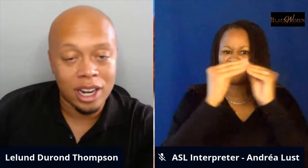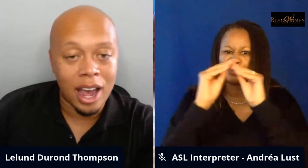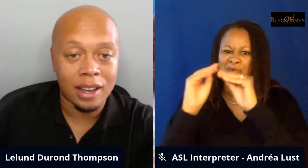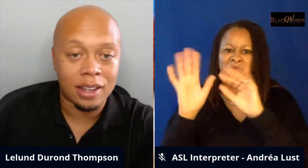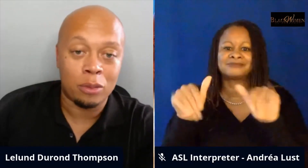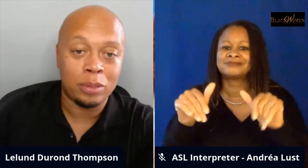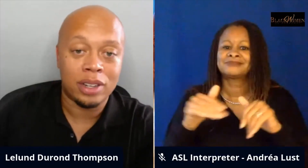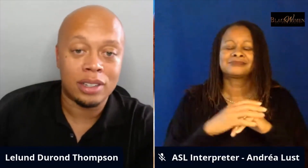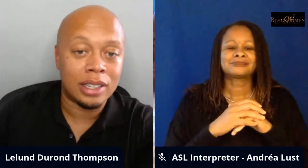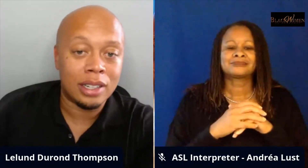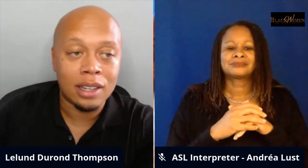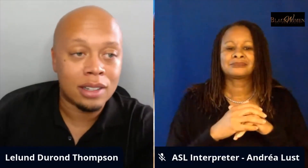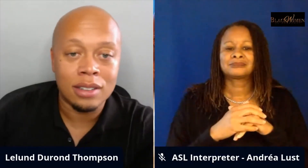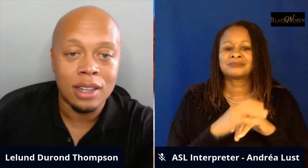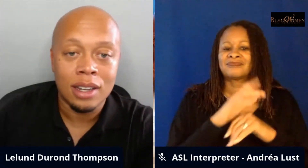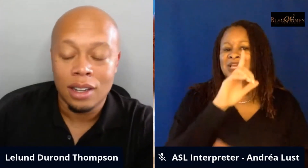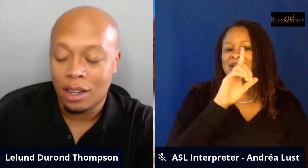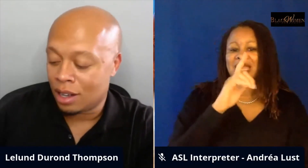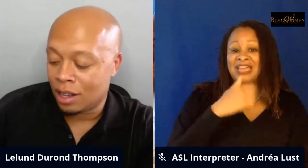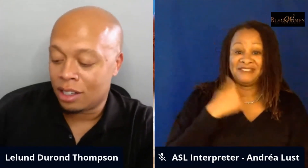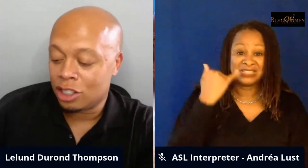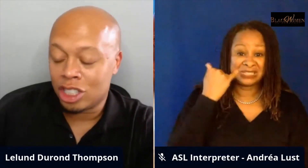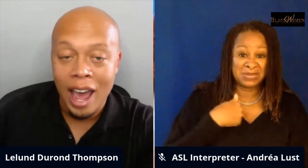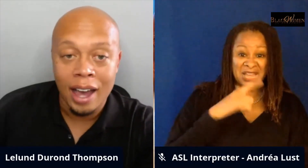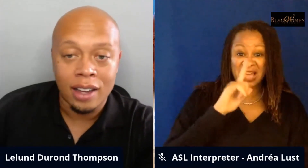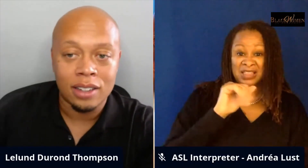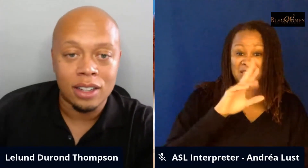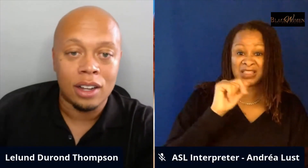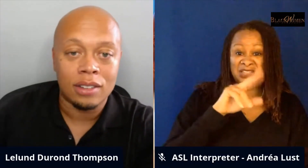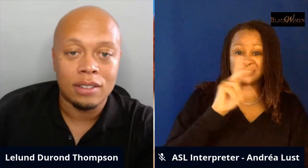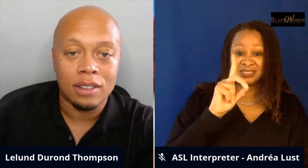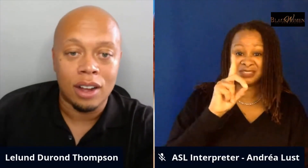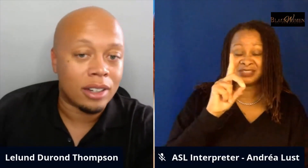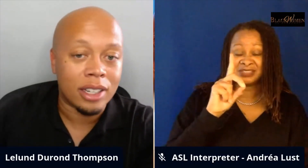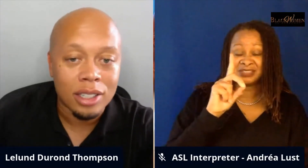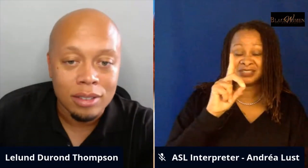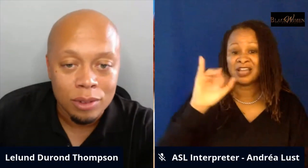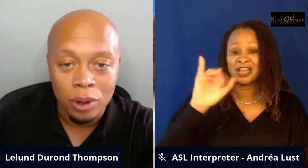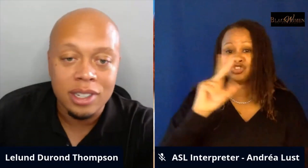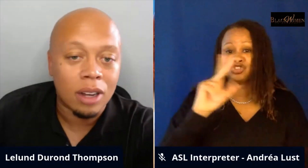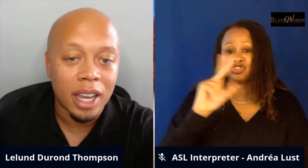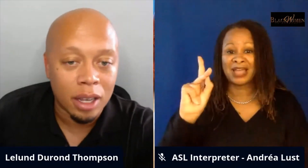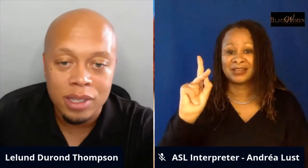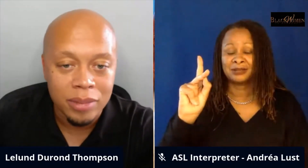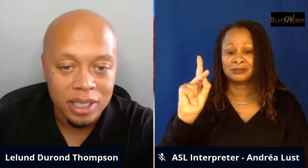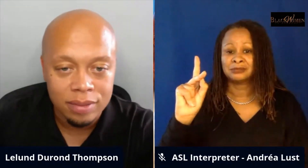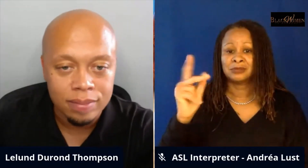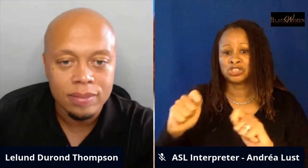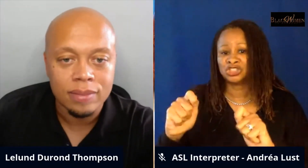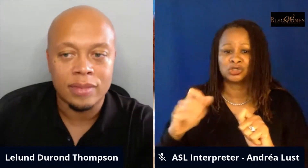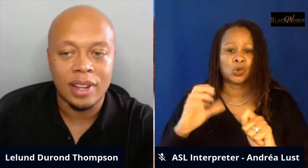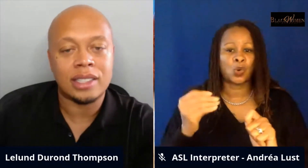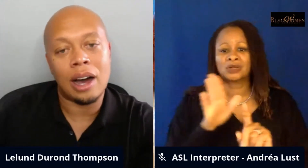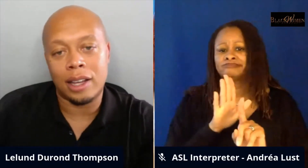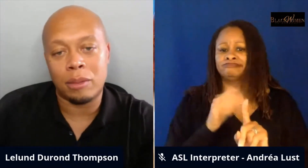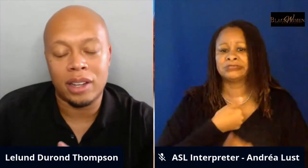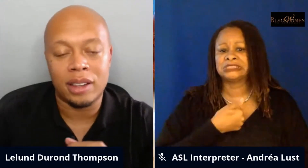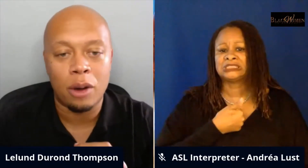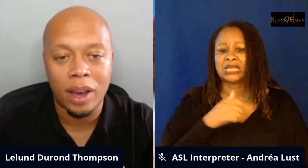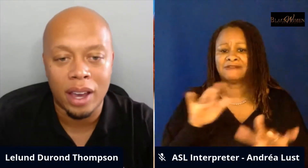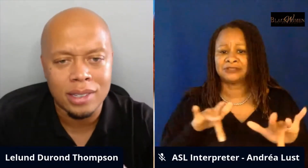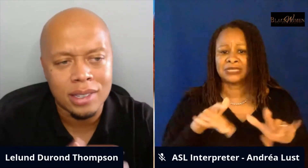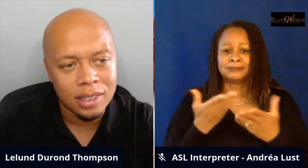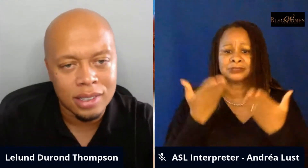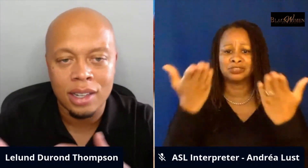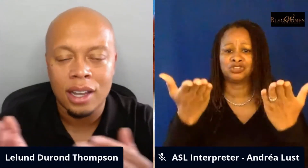character Jack, I'll put Lelund Jack audition or self-tape submission. That's how I label it. And